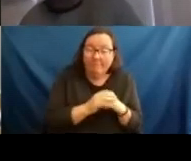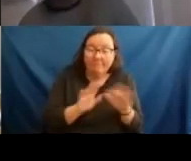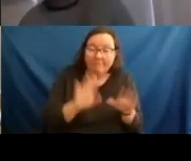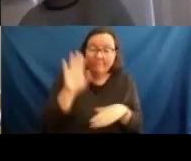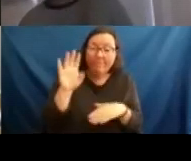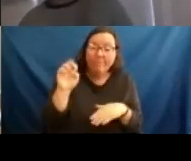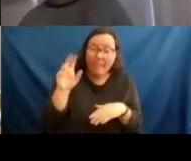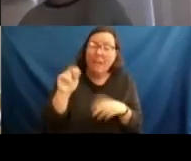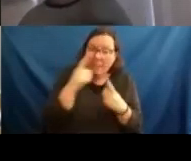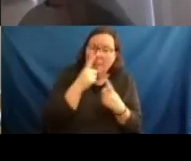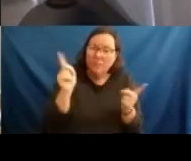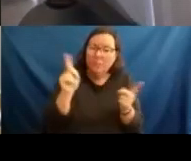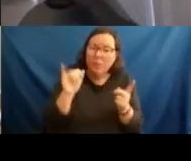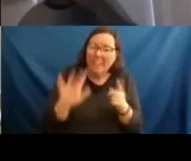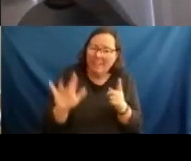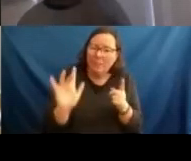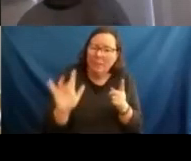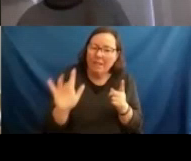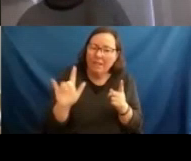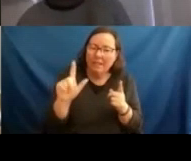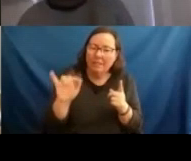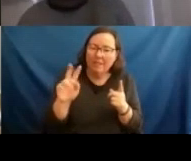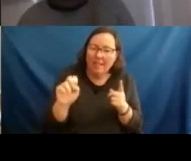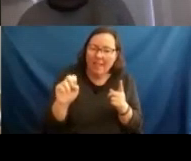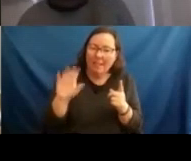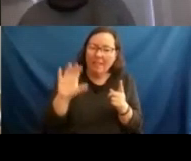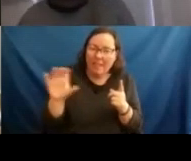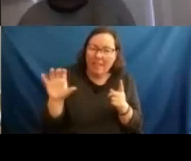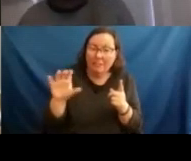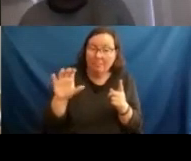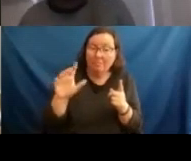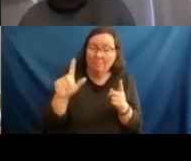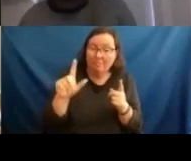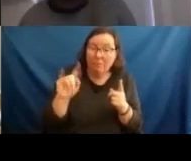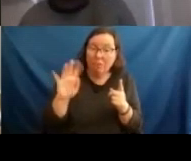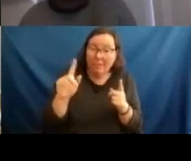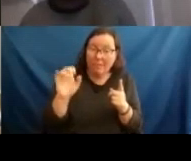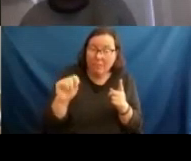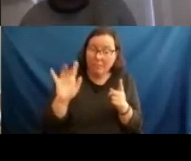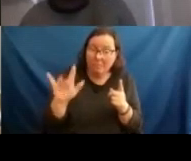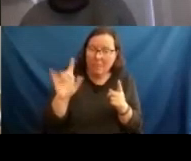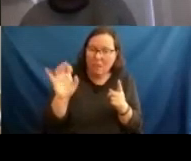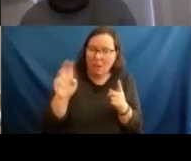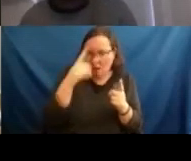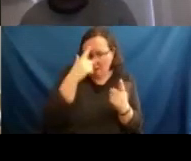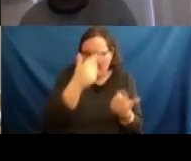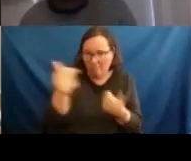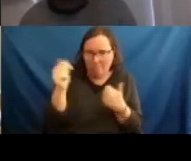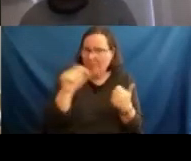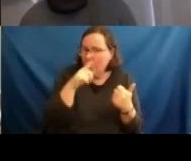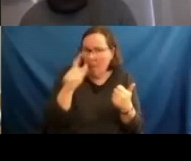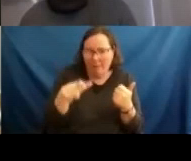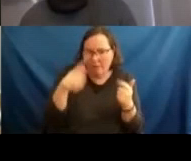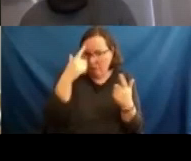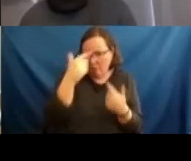Nope, our live captionist is on and functioning. If you'd like to turn on your caption, you can do